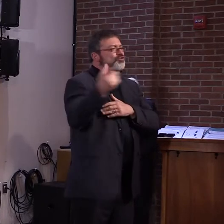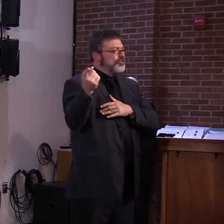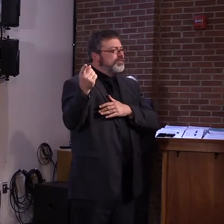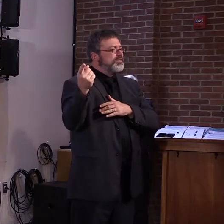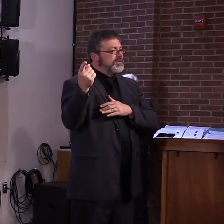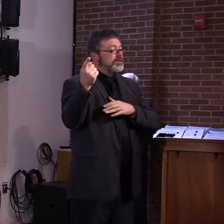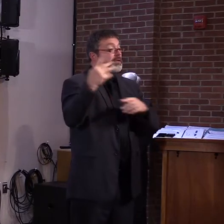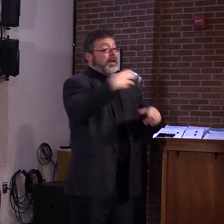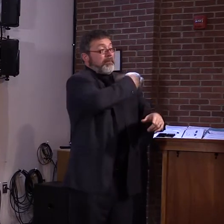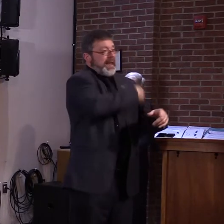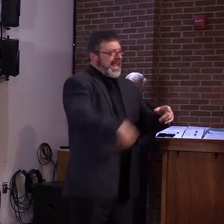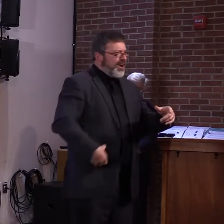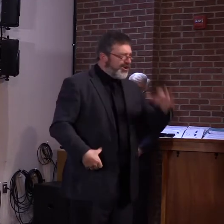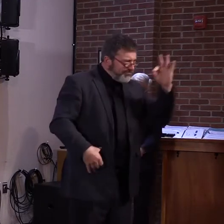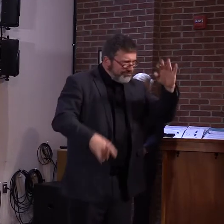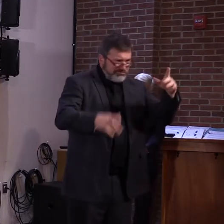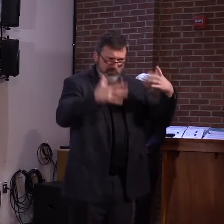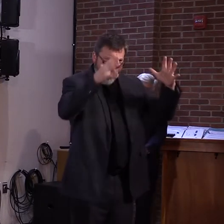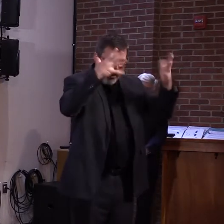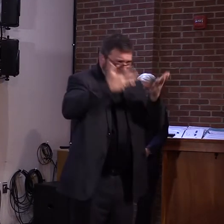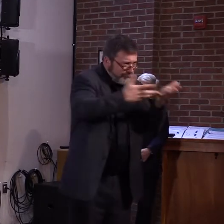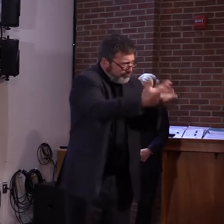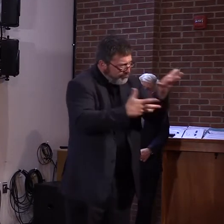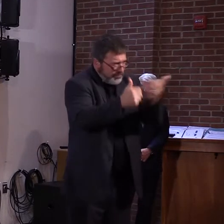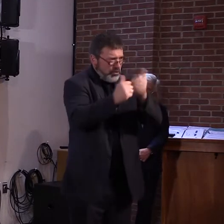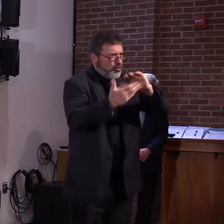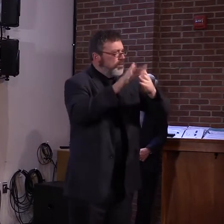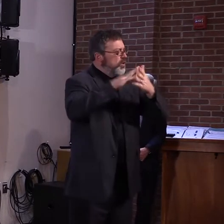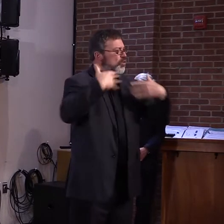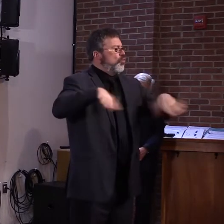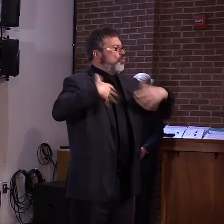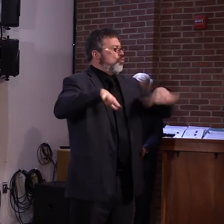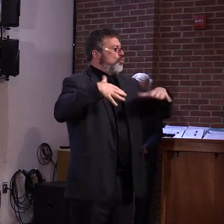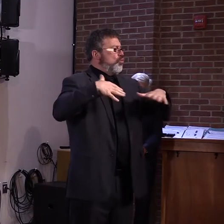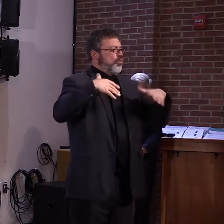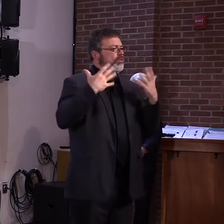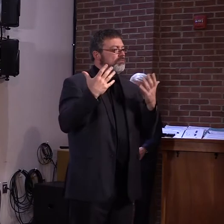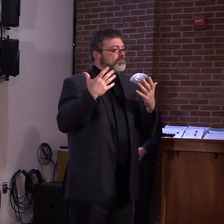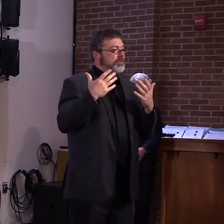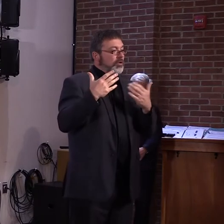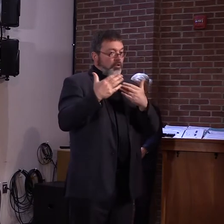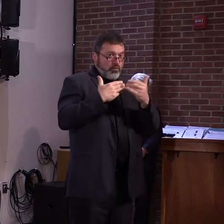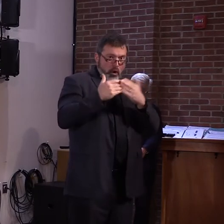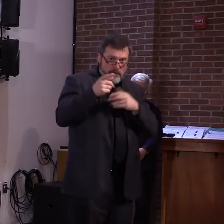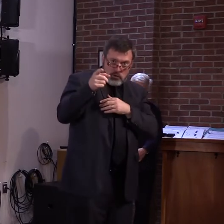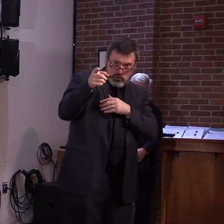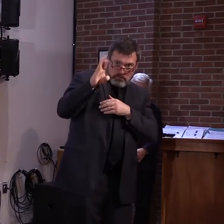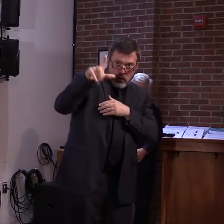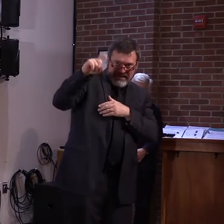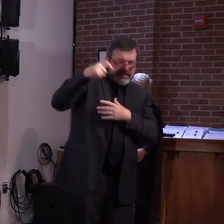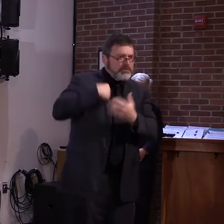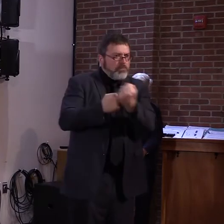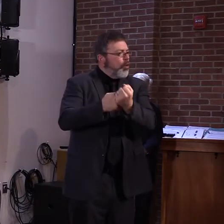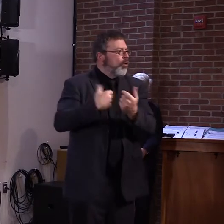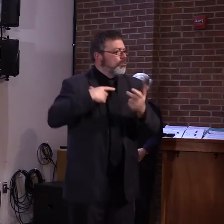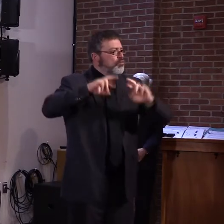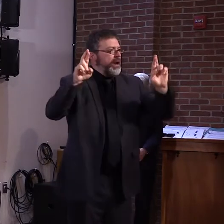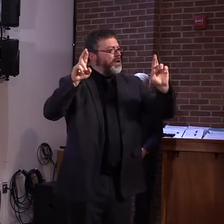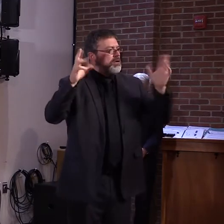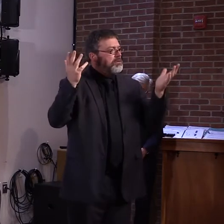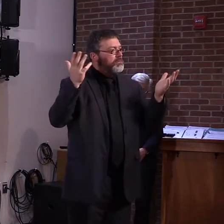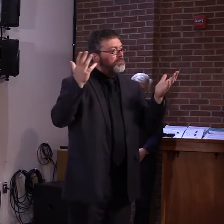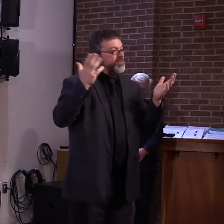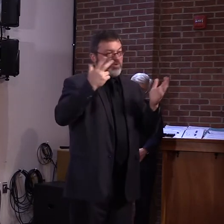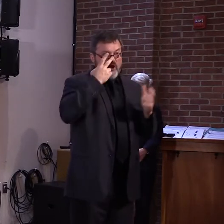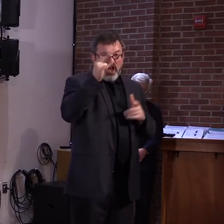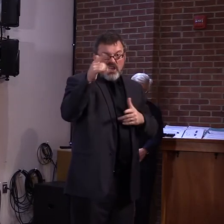that we can do to assist, obviously we're there to help. But at this point in time, they appear to have things well